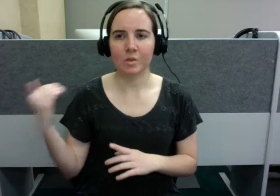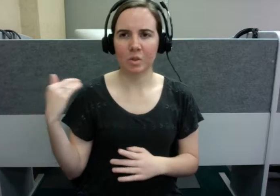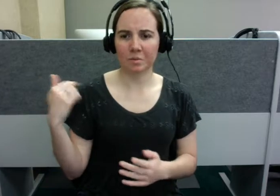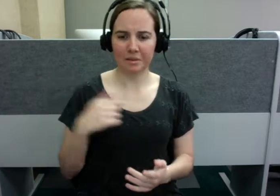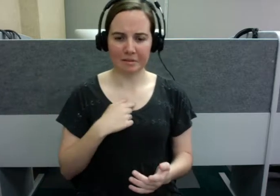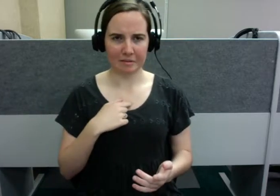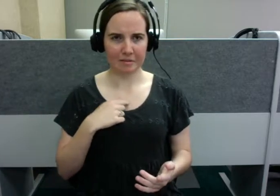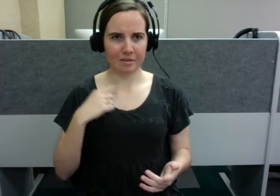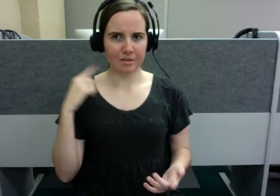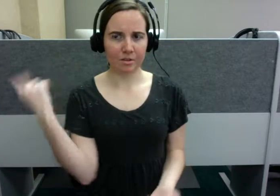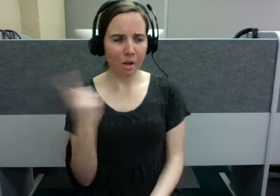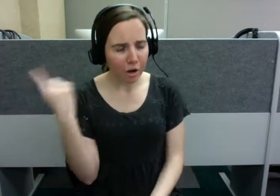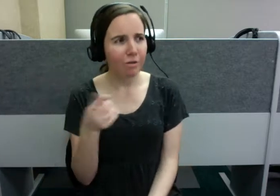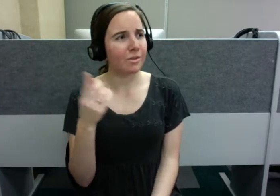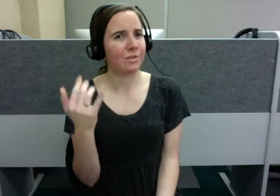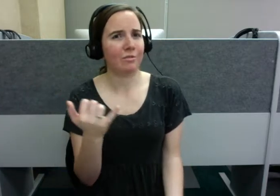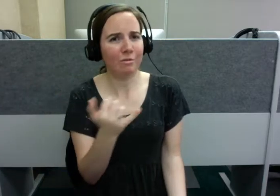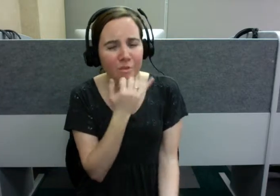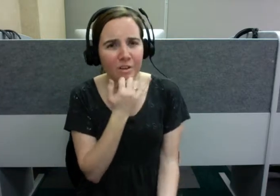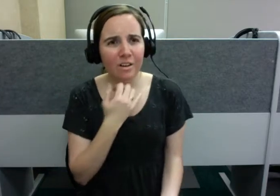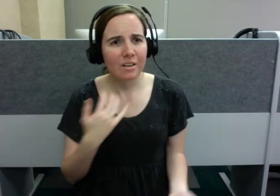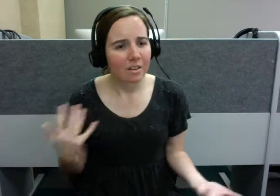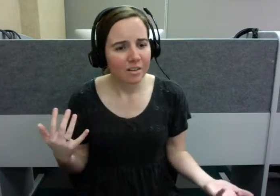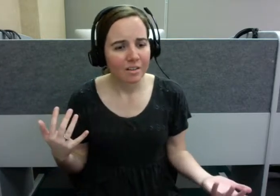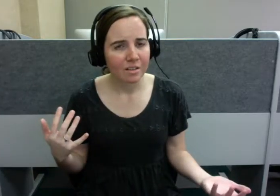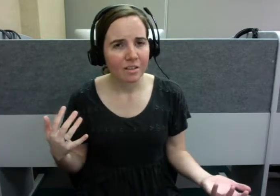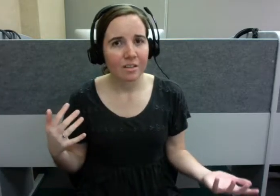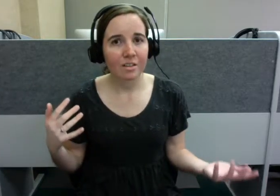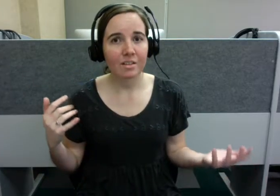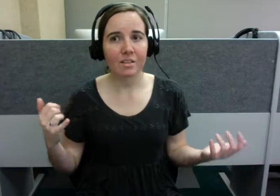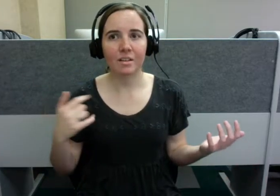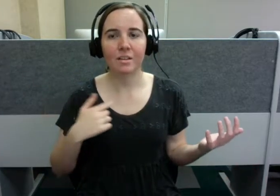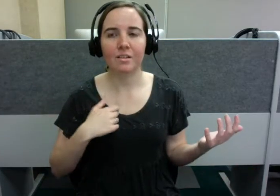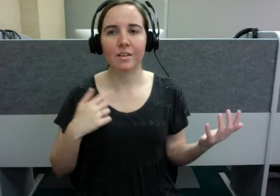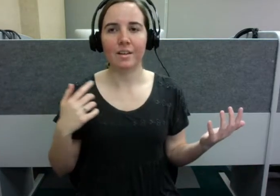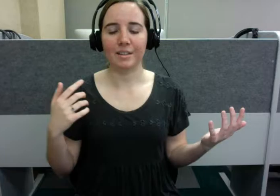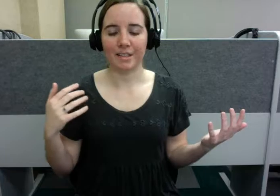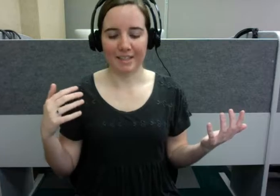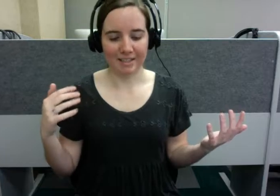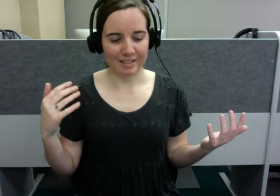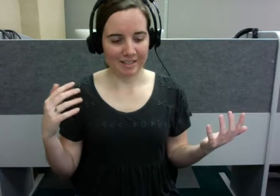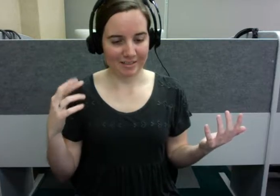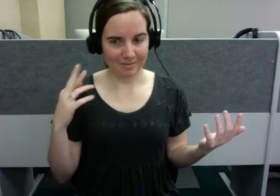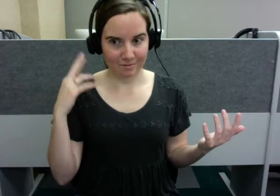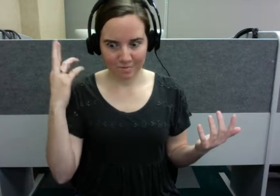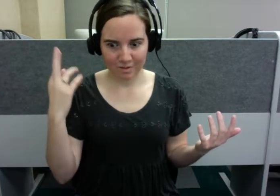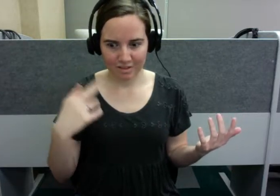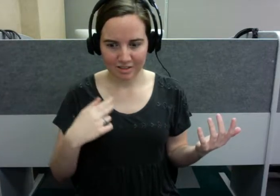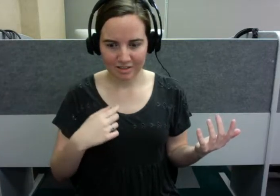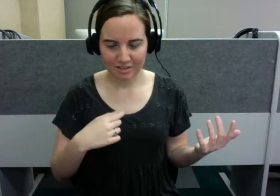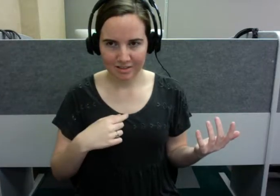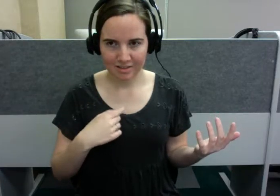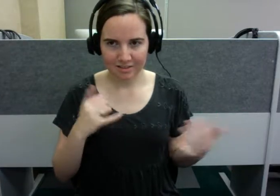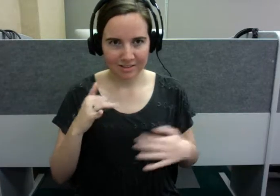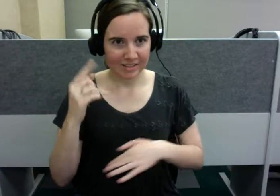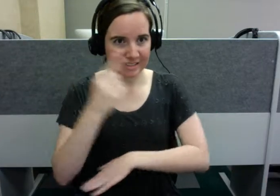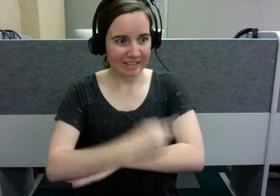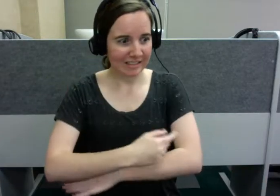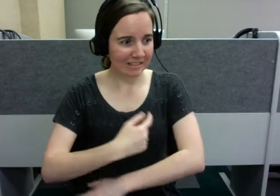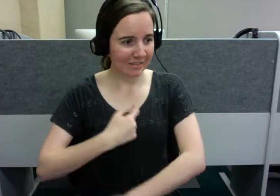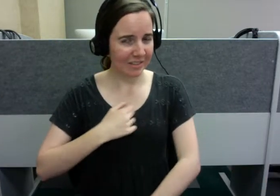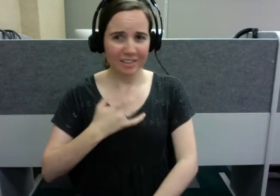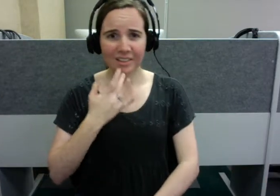the time. And I was especially reminded of what a ridiculously short straw I had that day, because now I had to